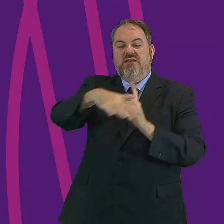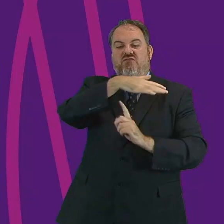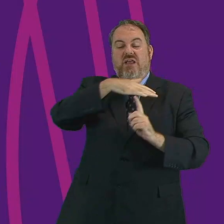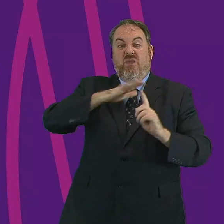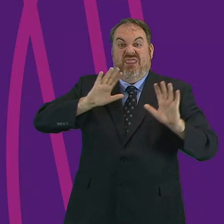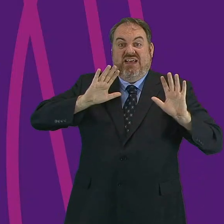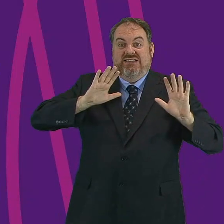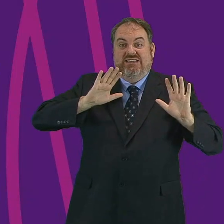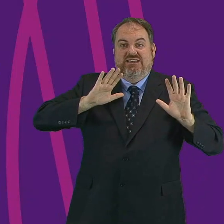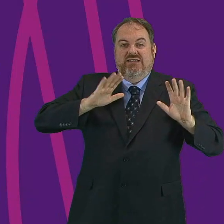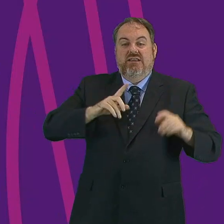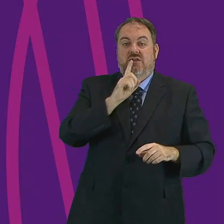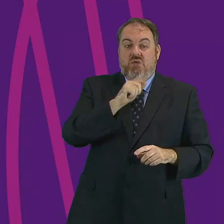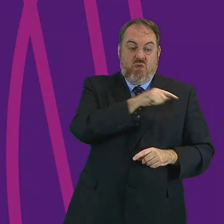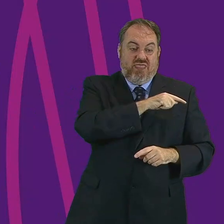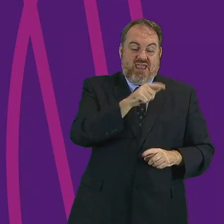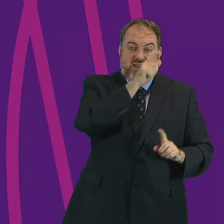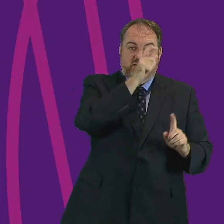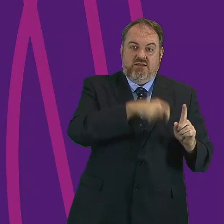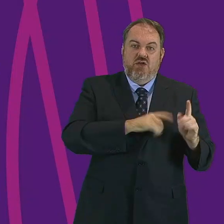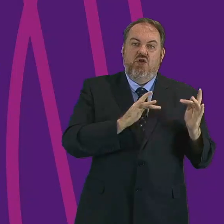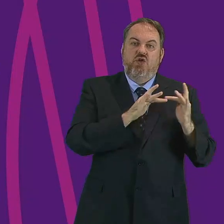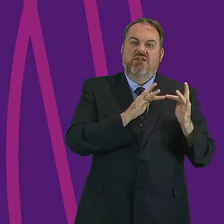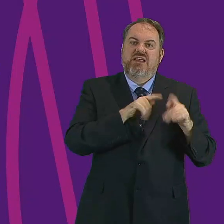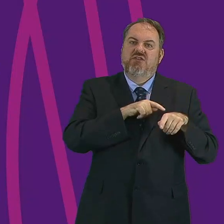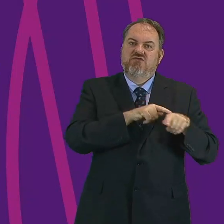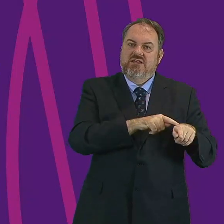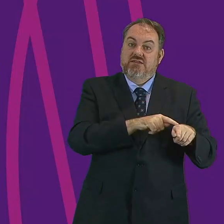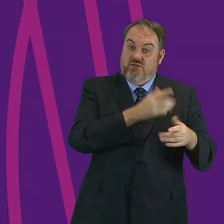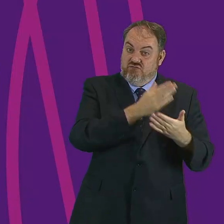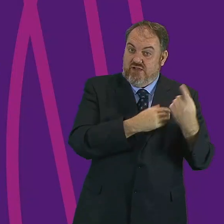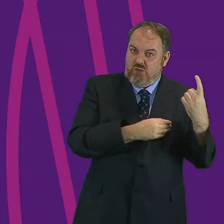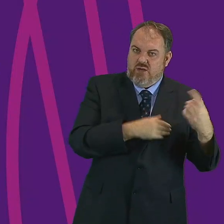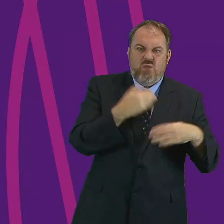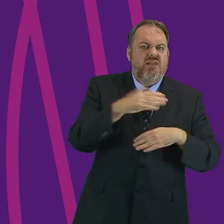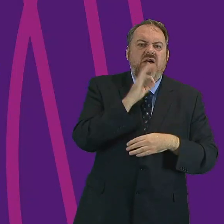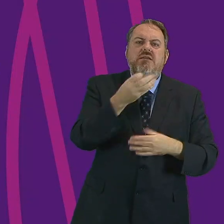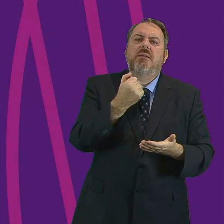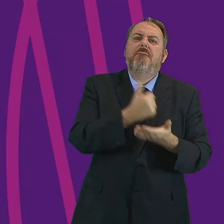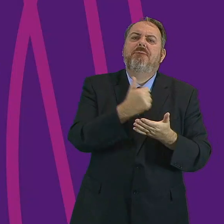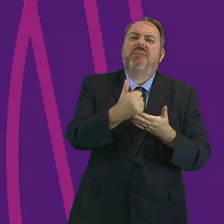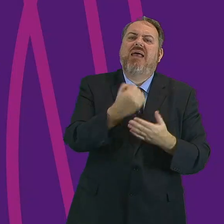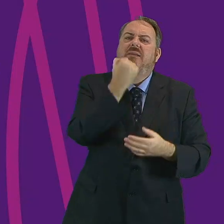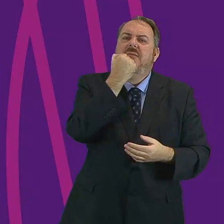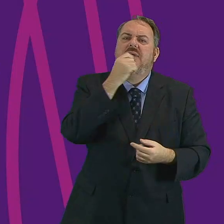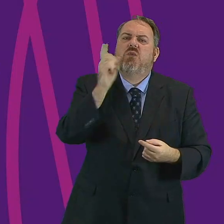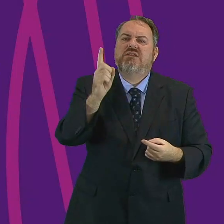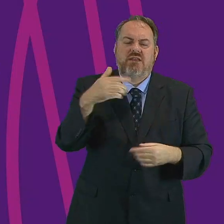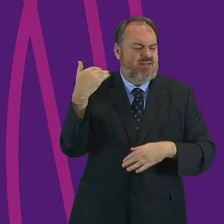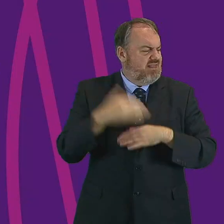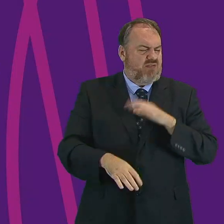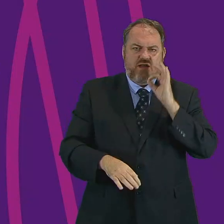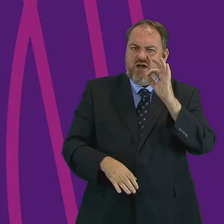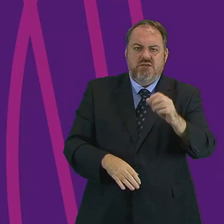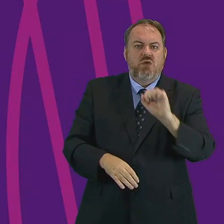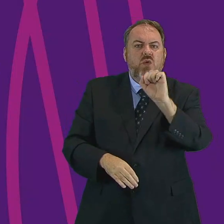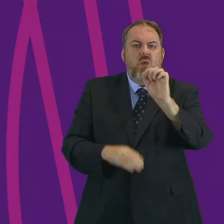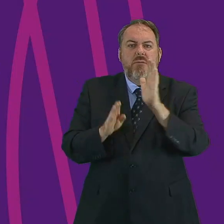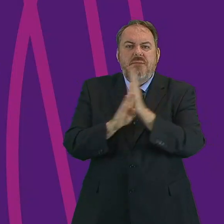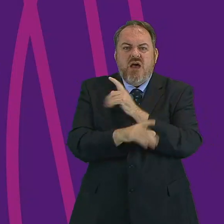Minister. Yeah, I do think anybody who is attempting to scam, test and protect is despicable, and